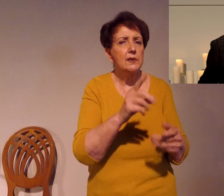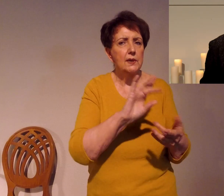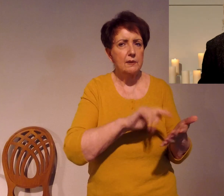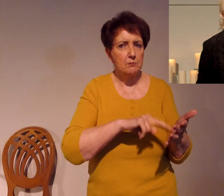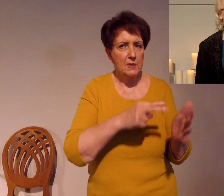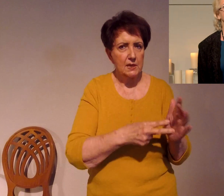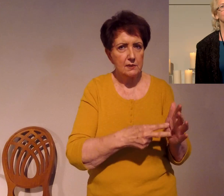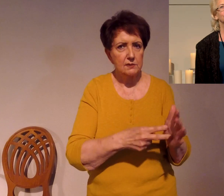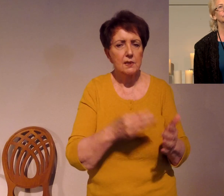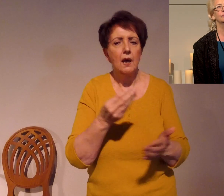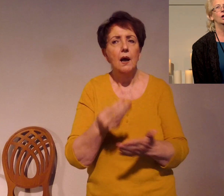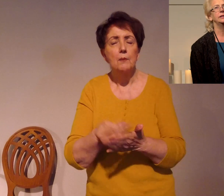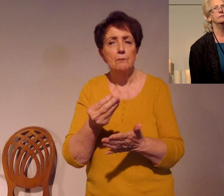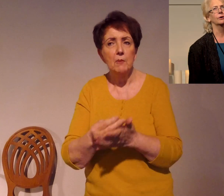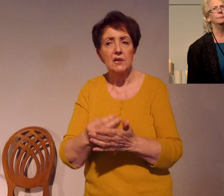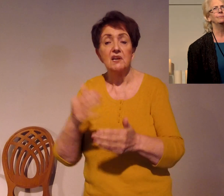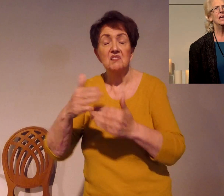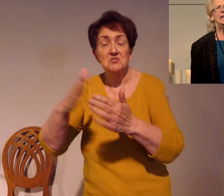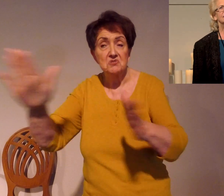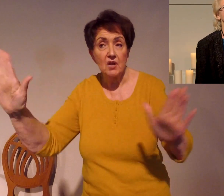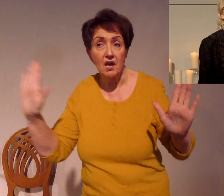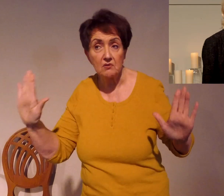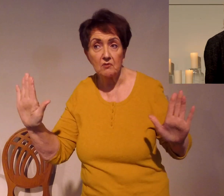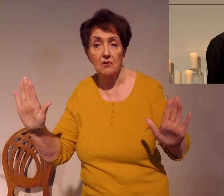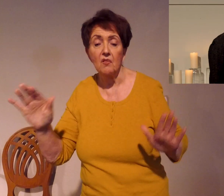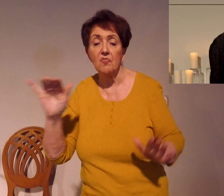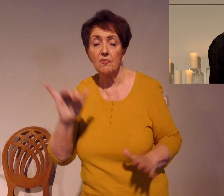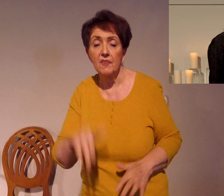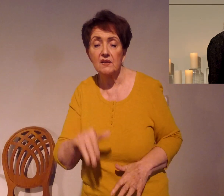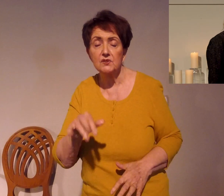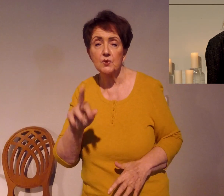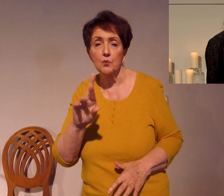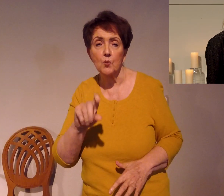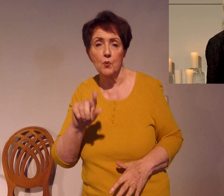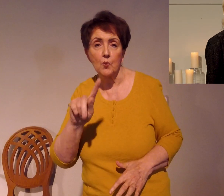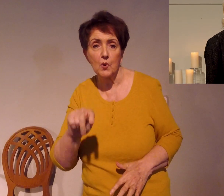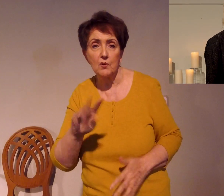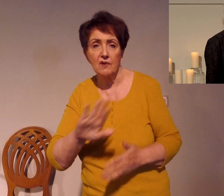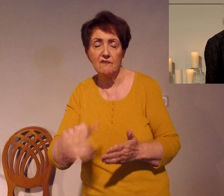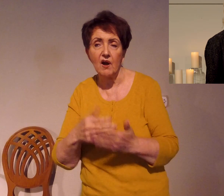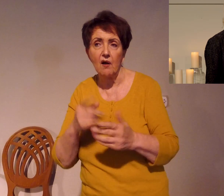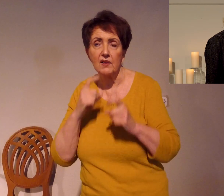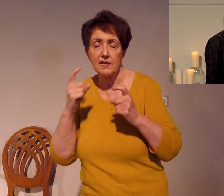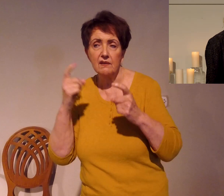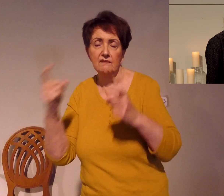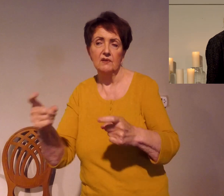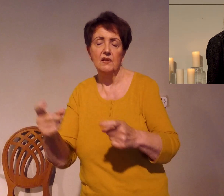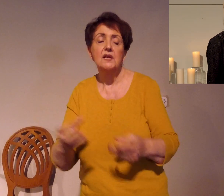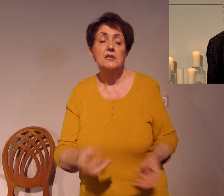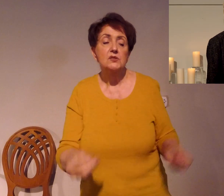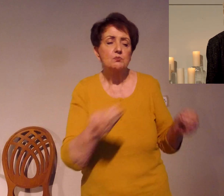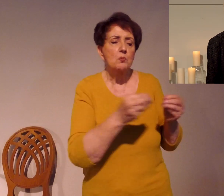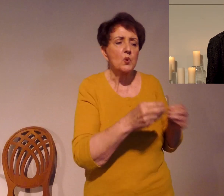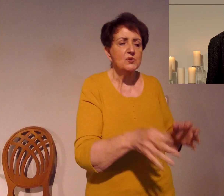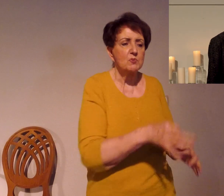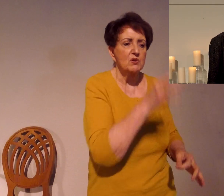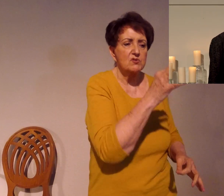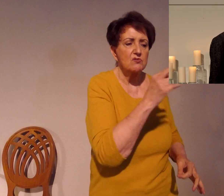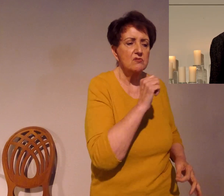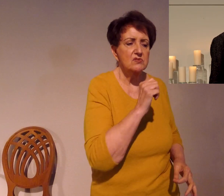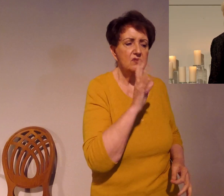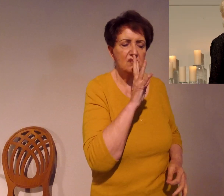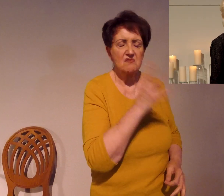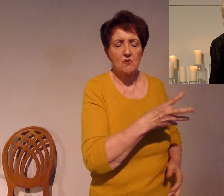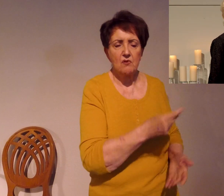in general is the root of all evil. It's more spiritual to not be interested in money. I spent 25